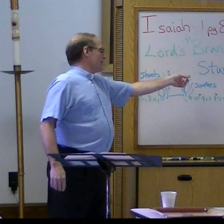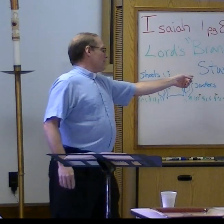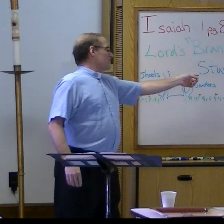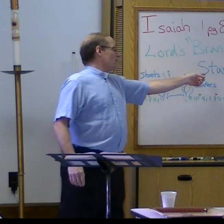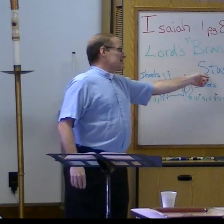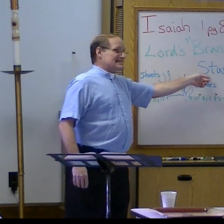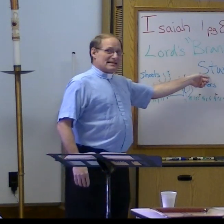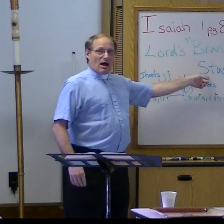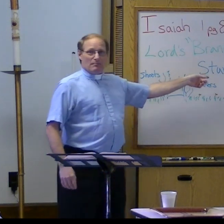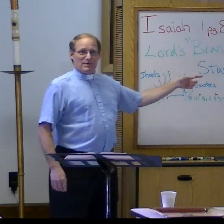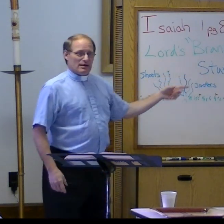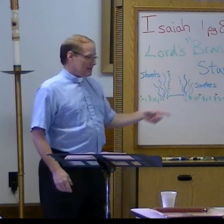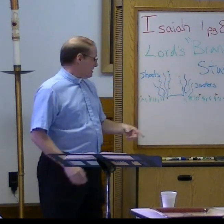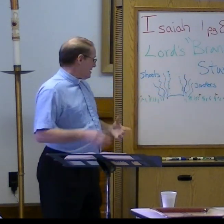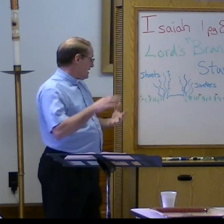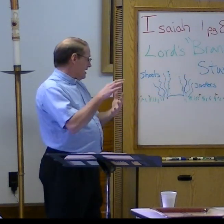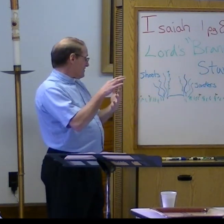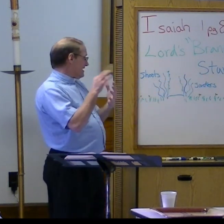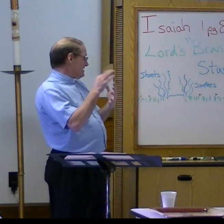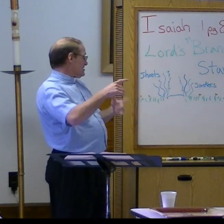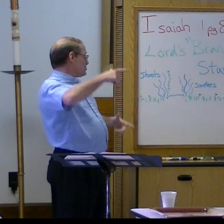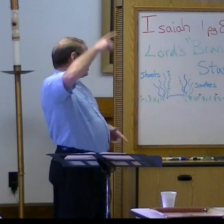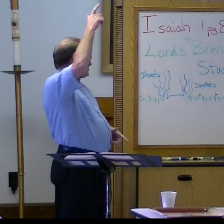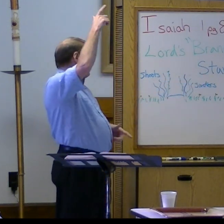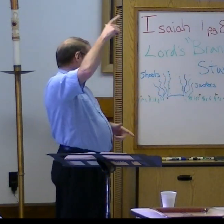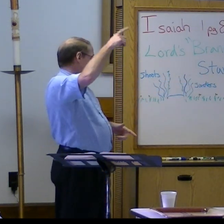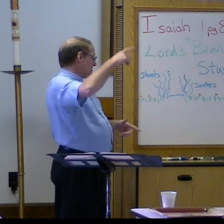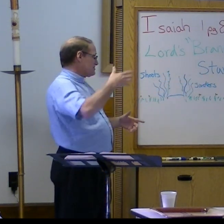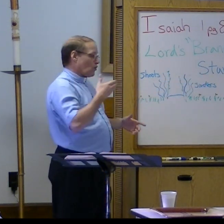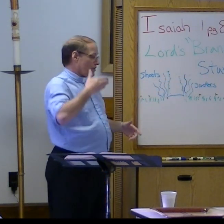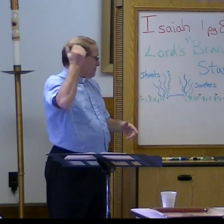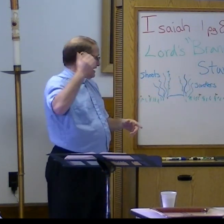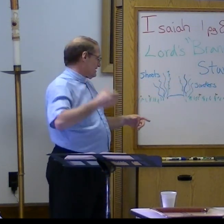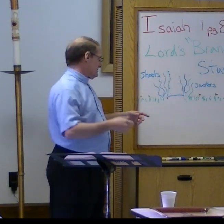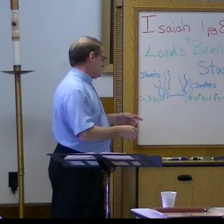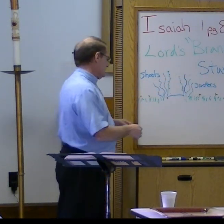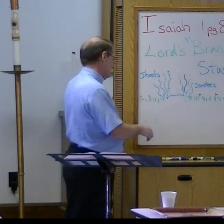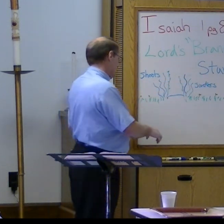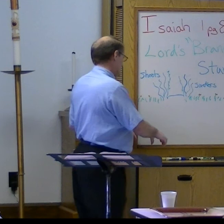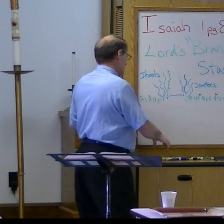But from the stump, they didn't choose the biggest or the best.